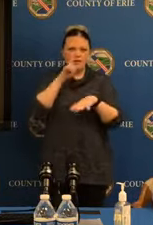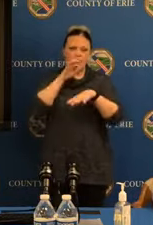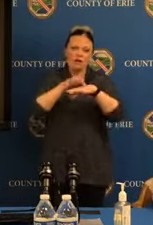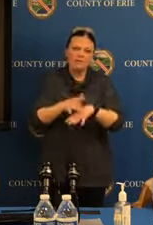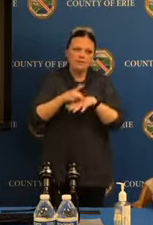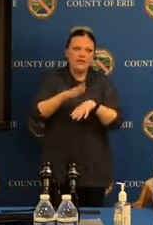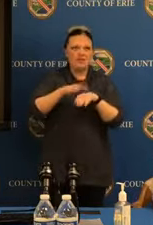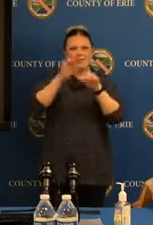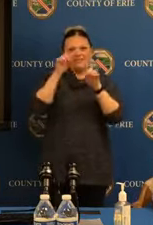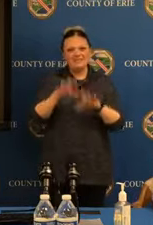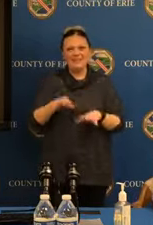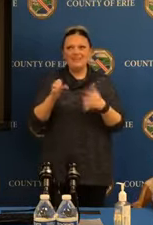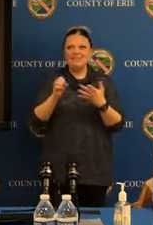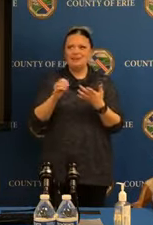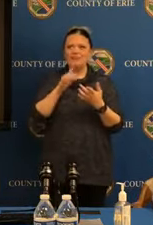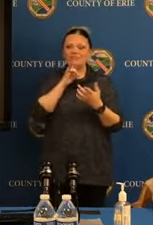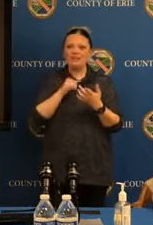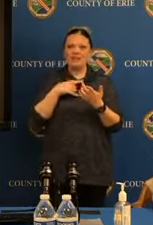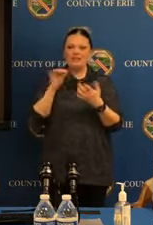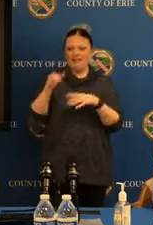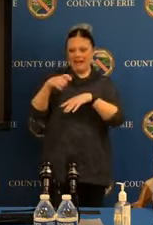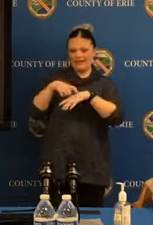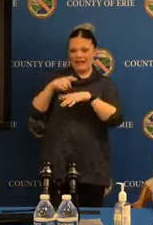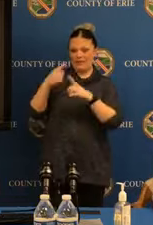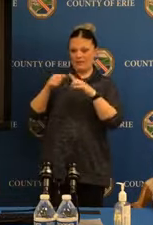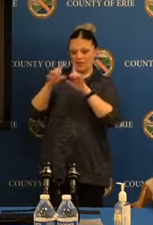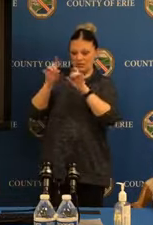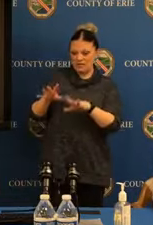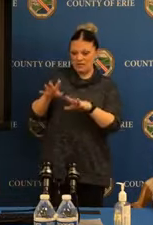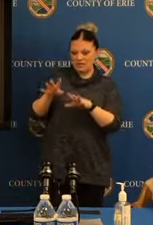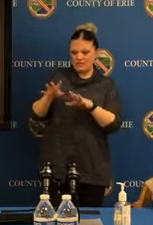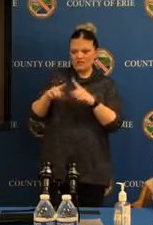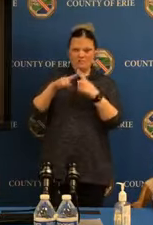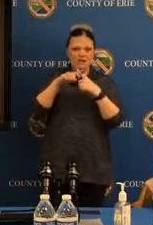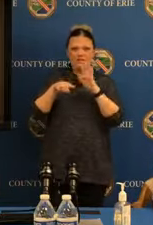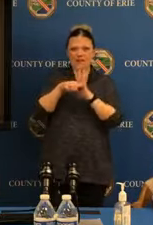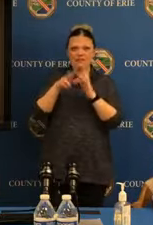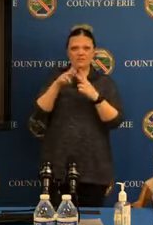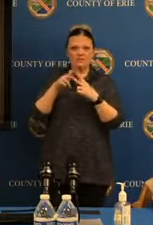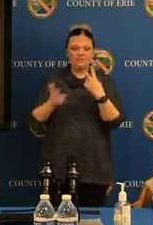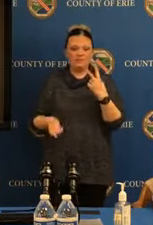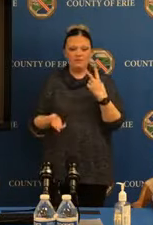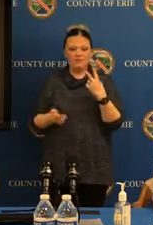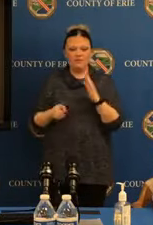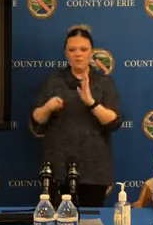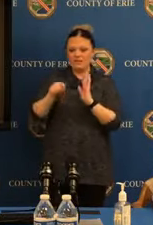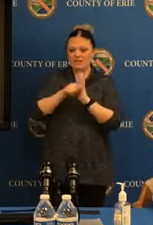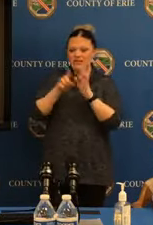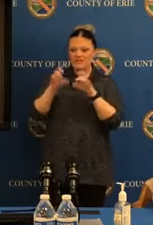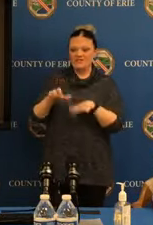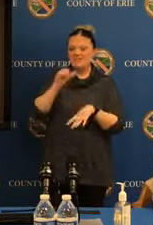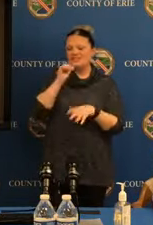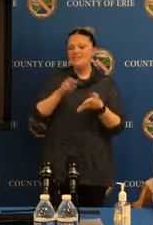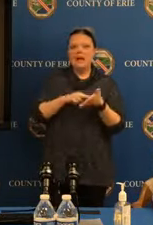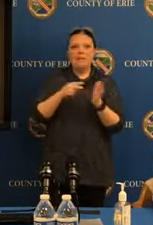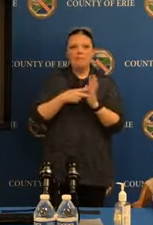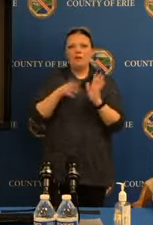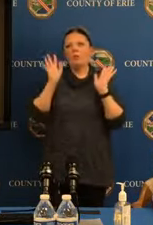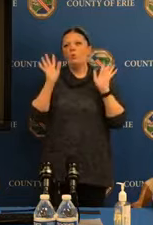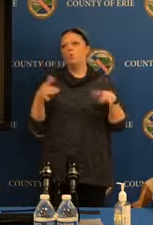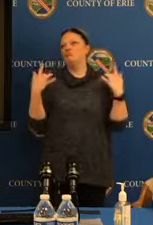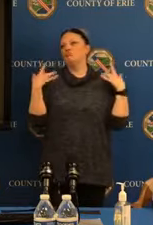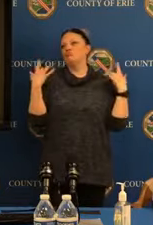they tell us that, you know, at the time when you get tested, you're either positive or negative. So a negative test doesn't mean that you won't